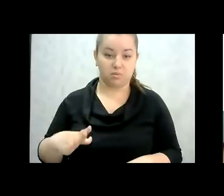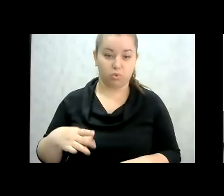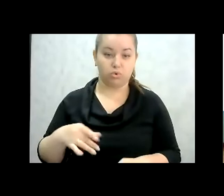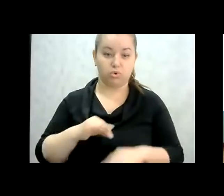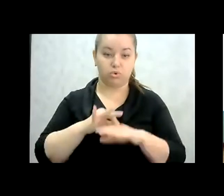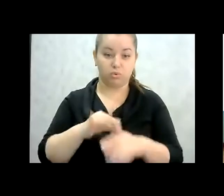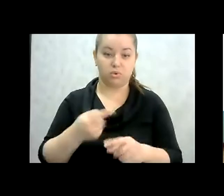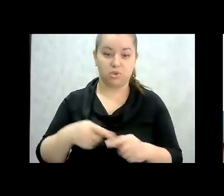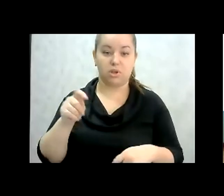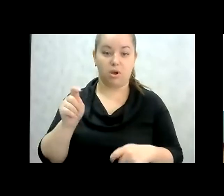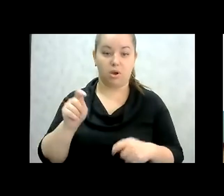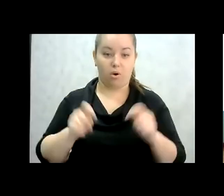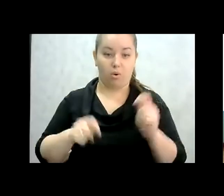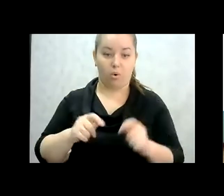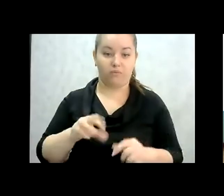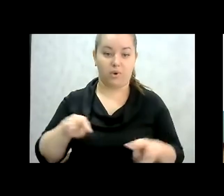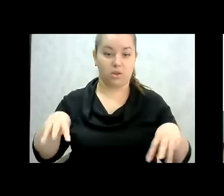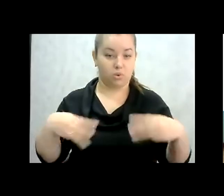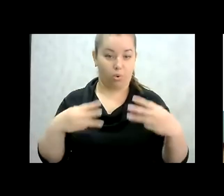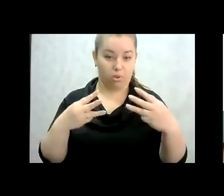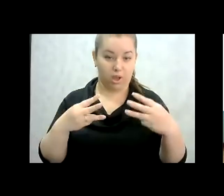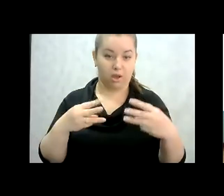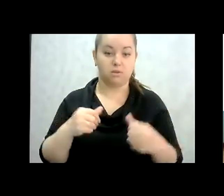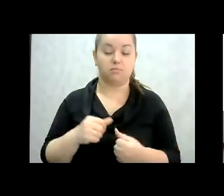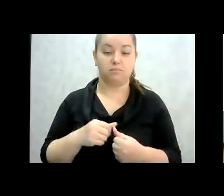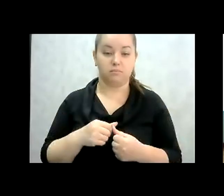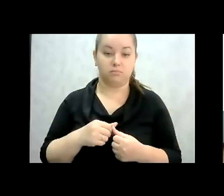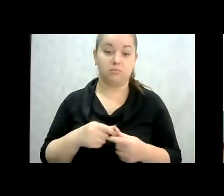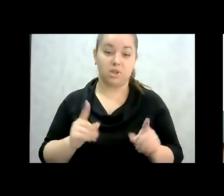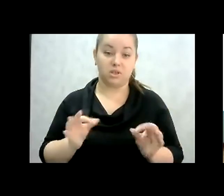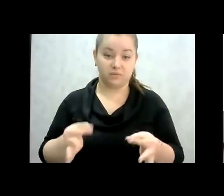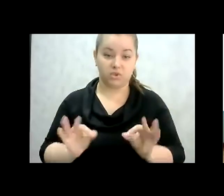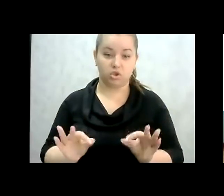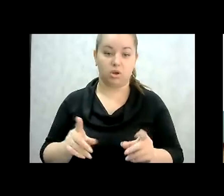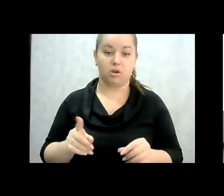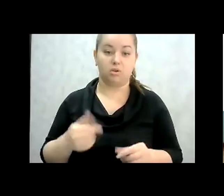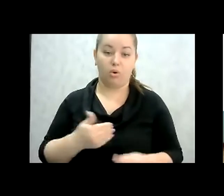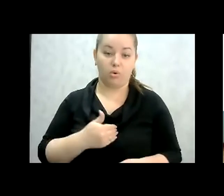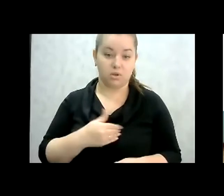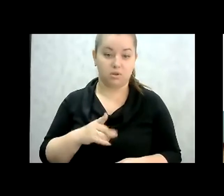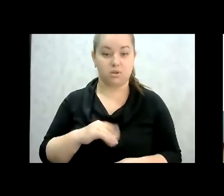the world, we have to conduct this event online.